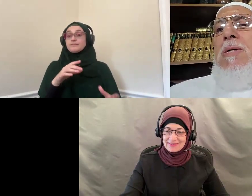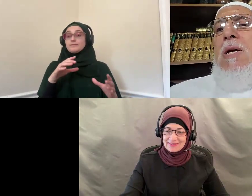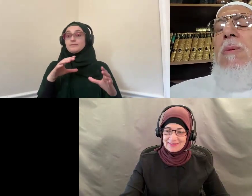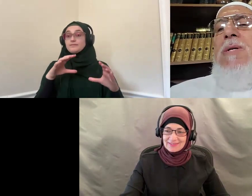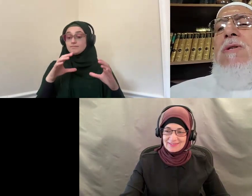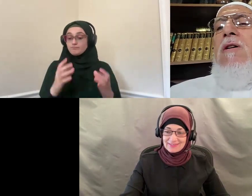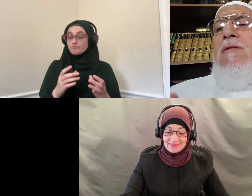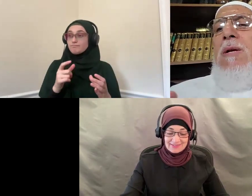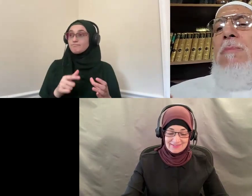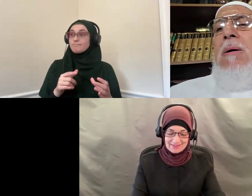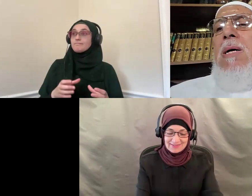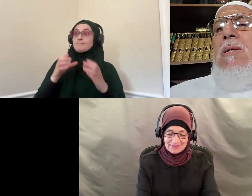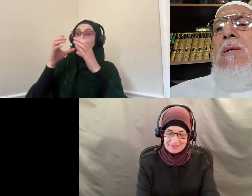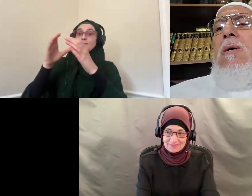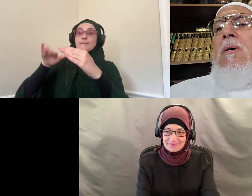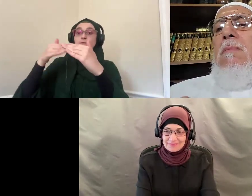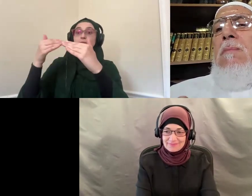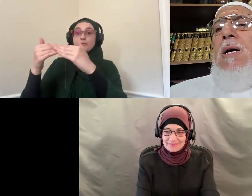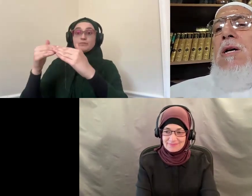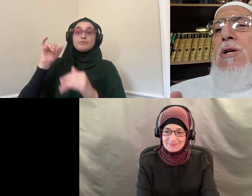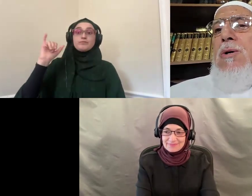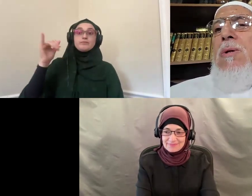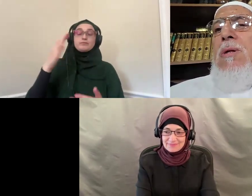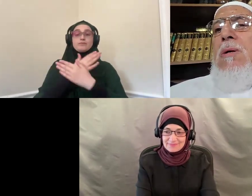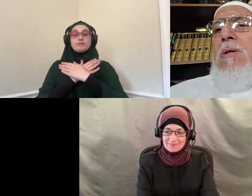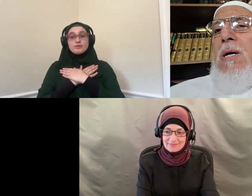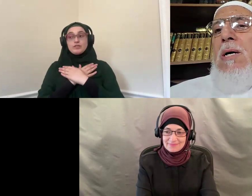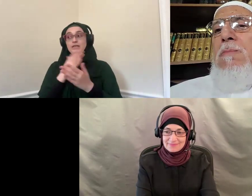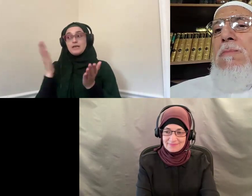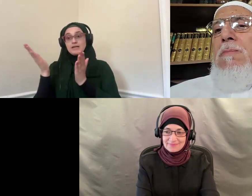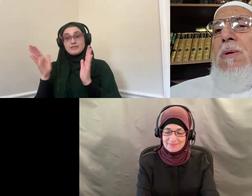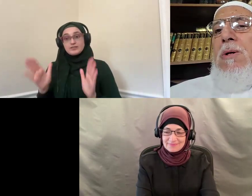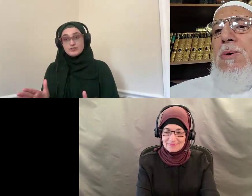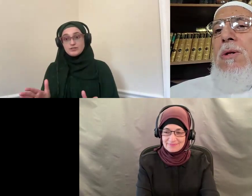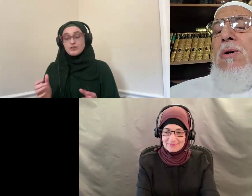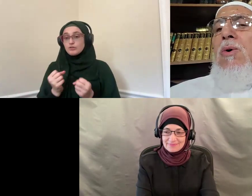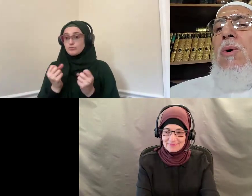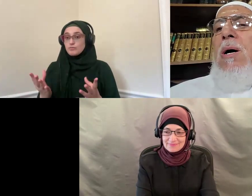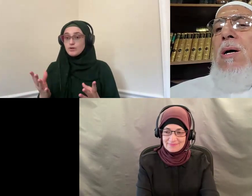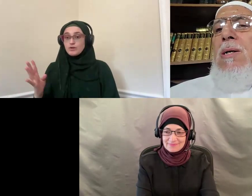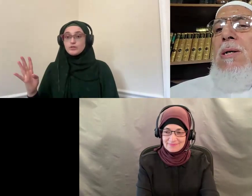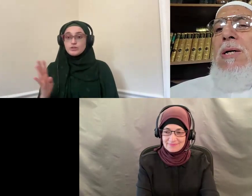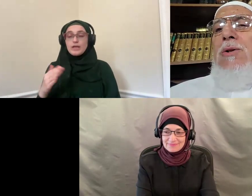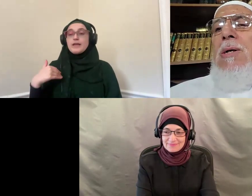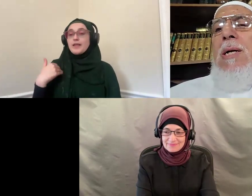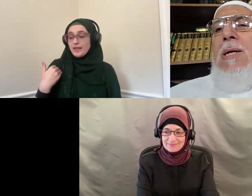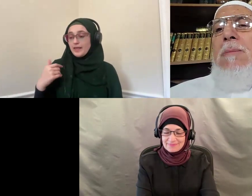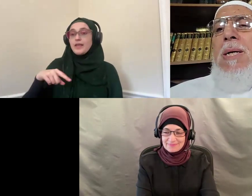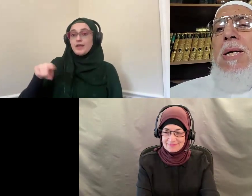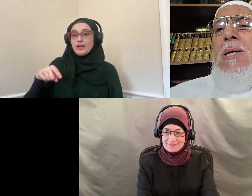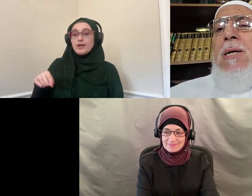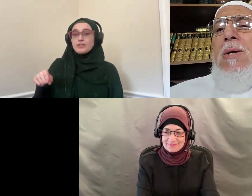which means they will be served in paradise by young youth who are